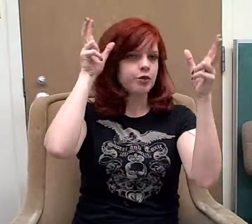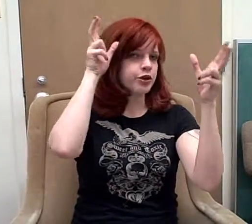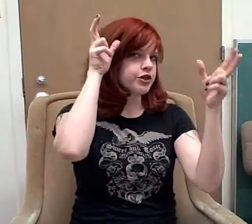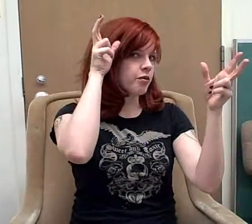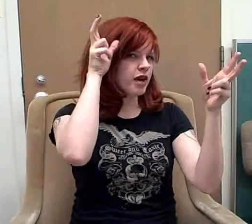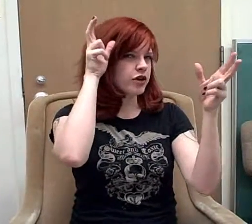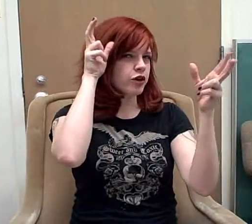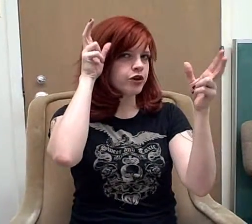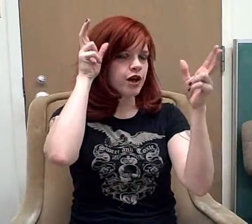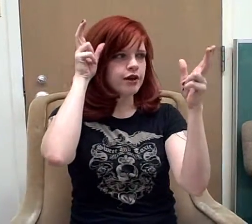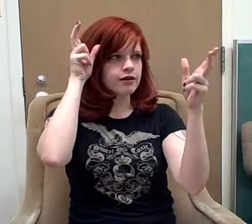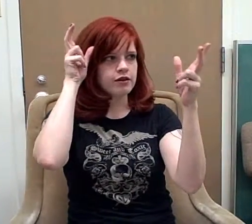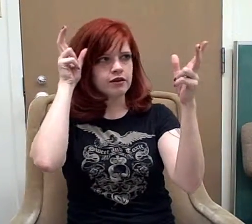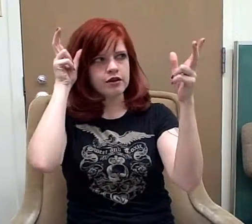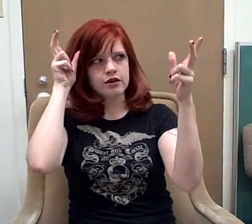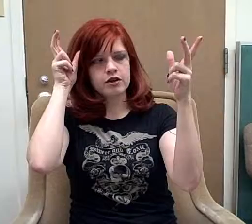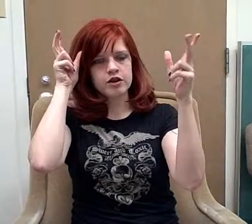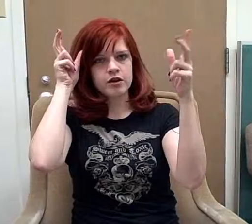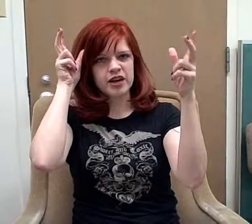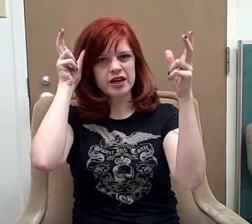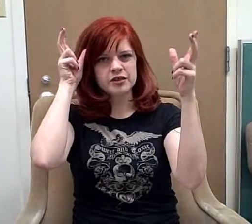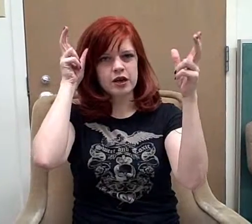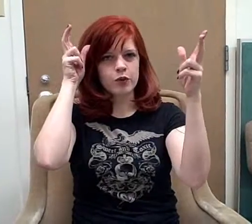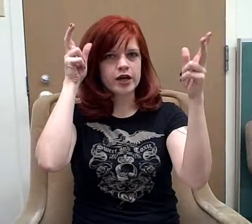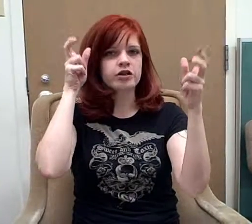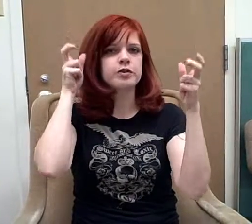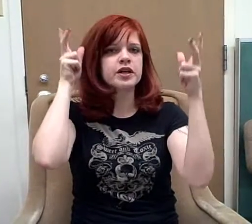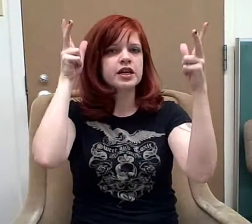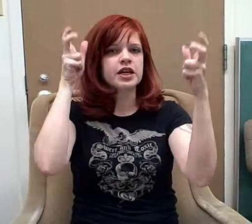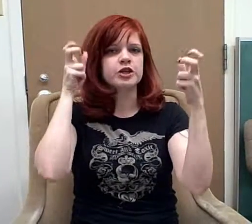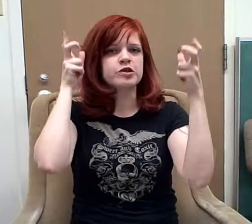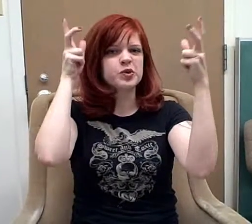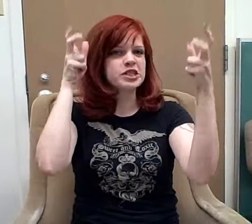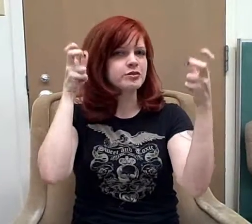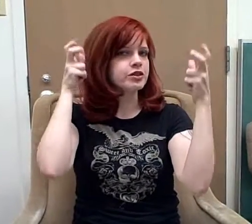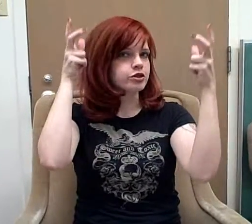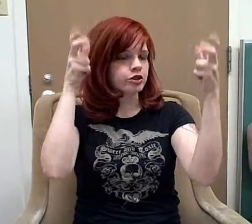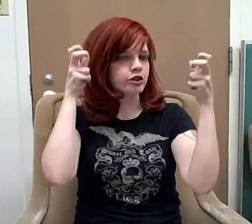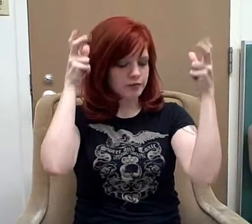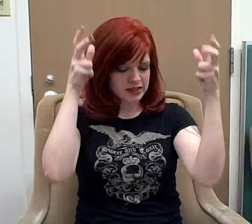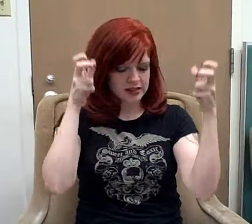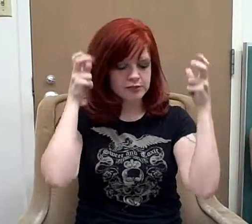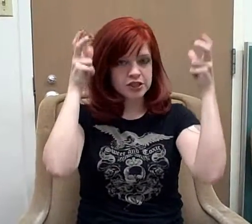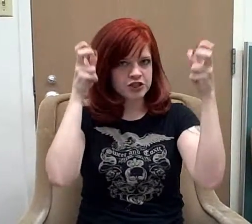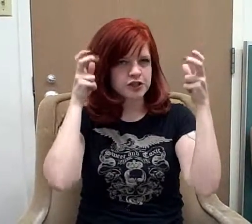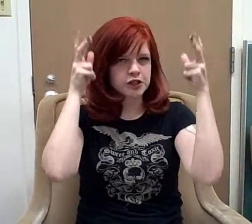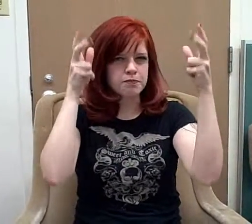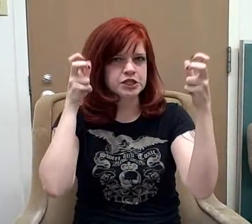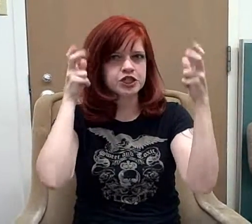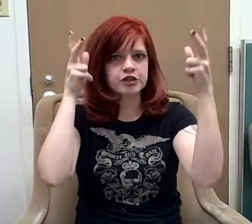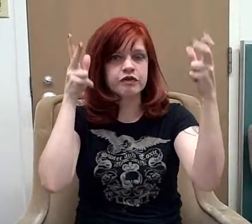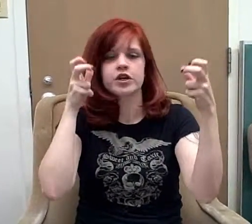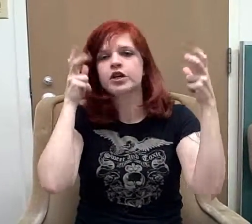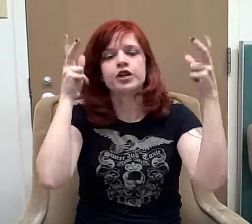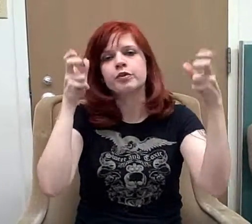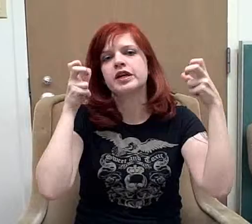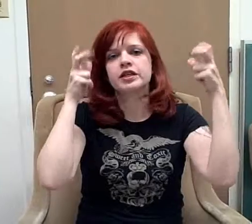put your dominant hand on your head, and the non-dominant hand is away a little bit, and you squeeze them and you circle them. This is mischievous or mischief. Could be